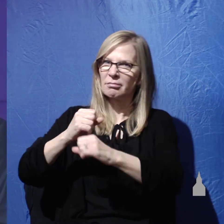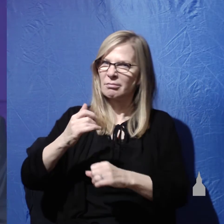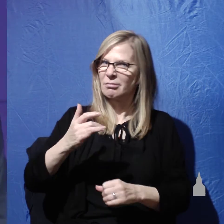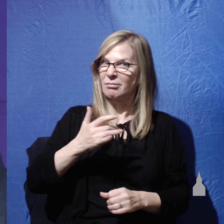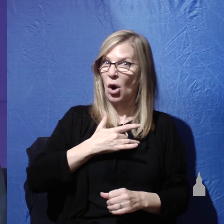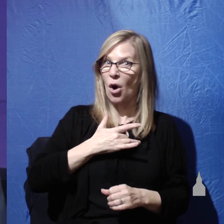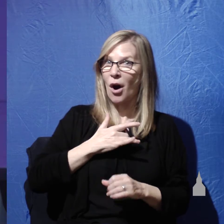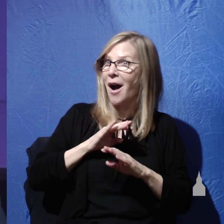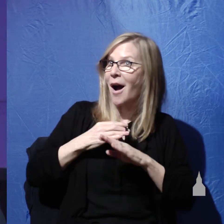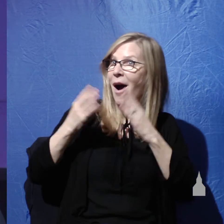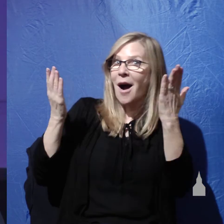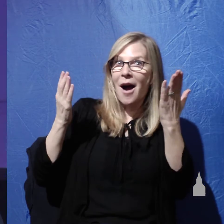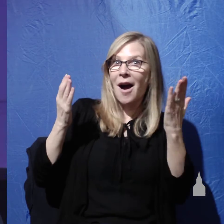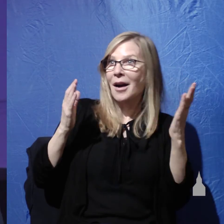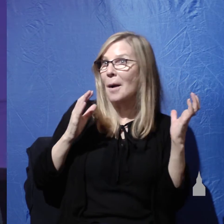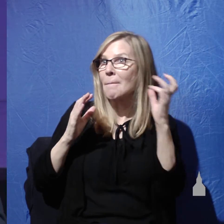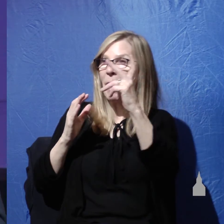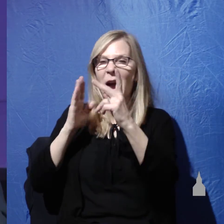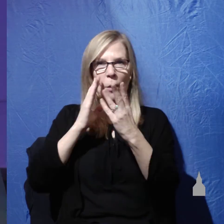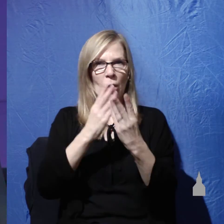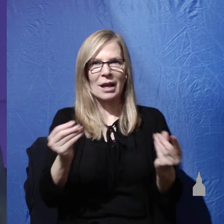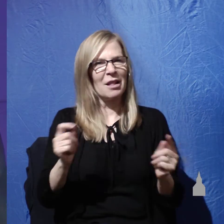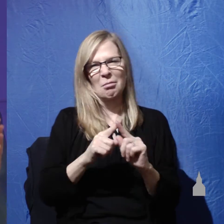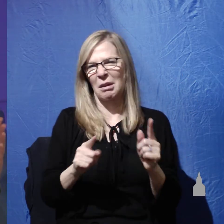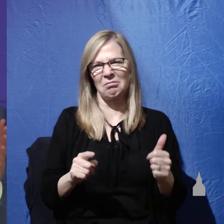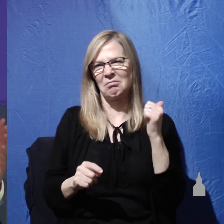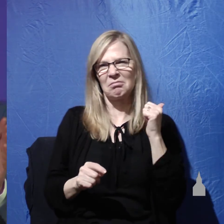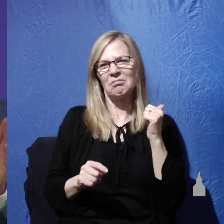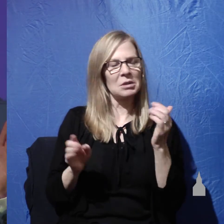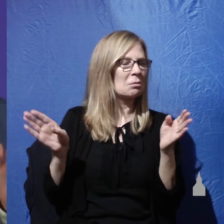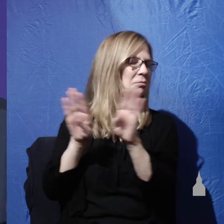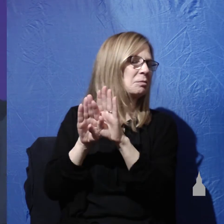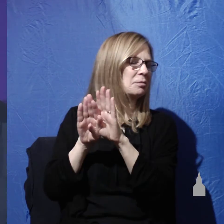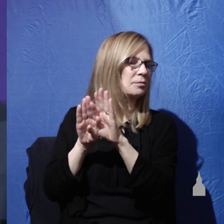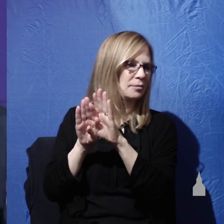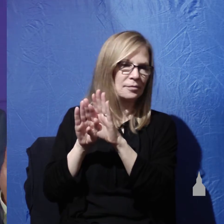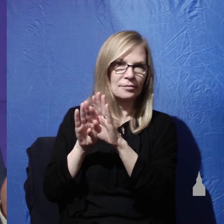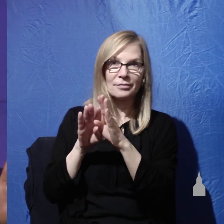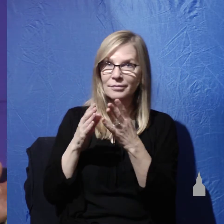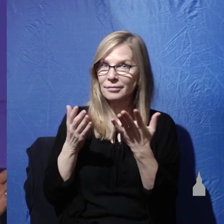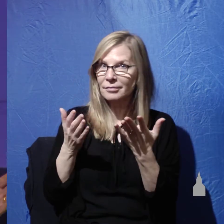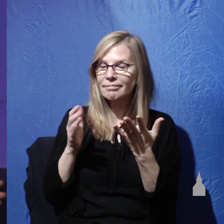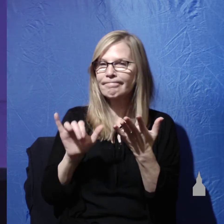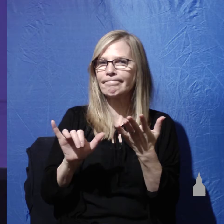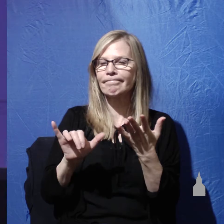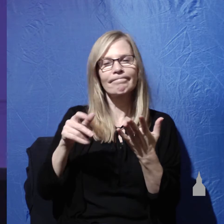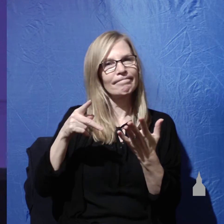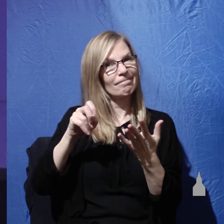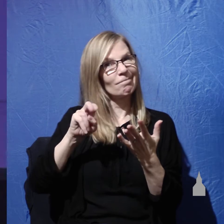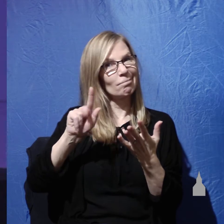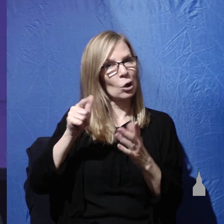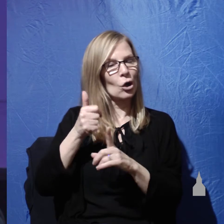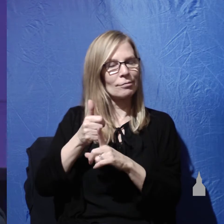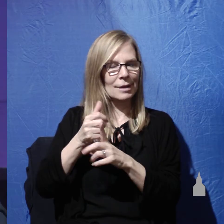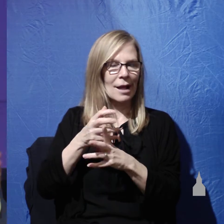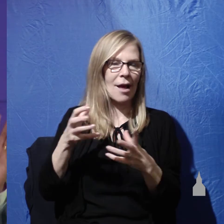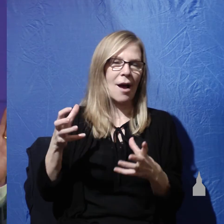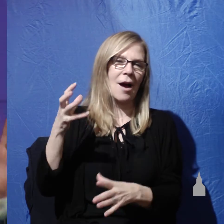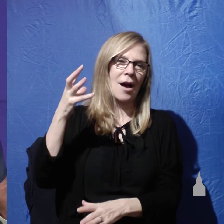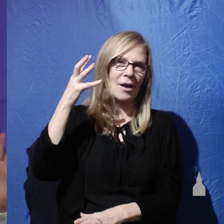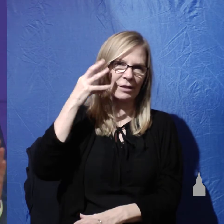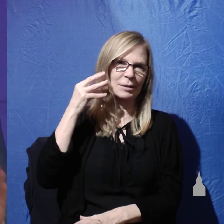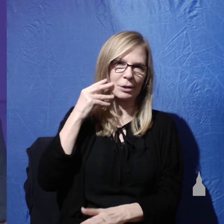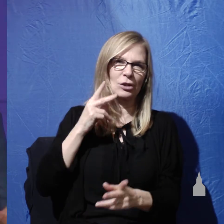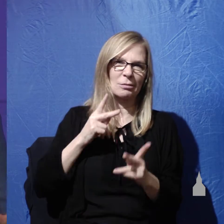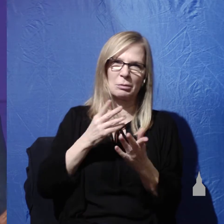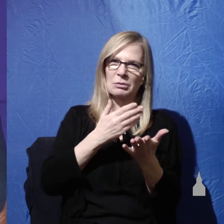and return, and I would heal them. Now, once again, I say this, that Paul, who certainly had a lot of experience with